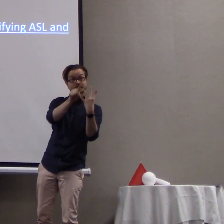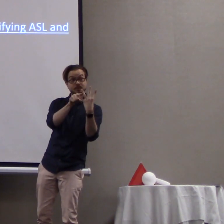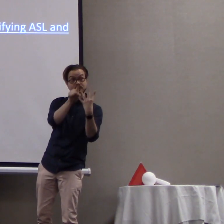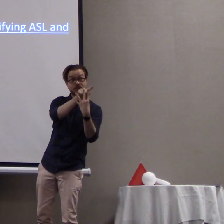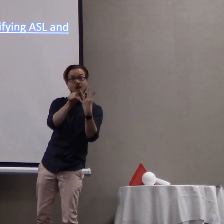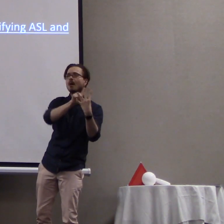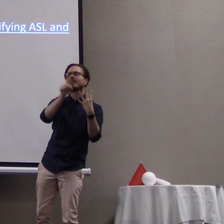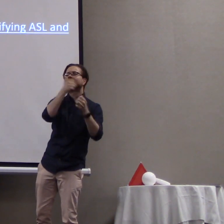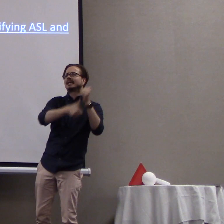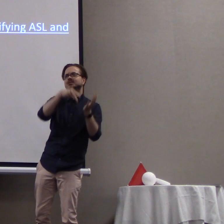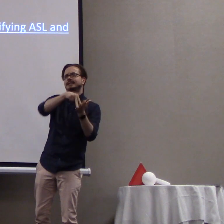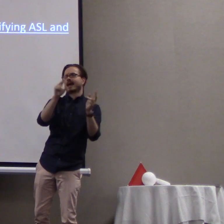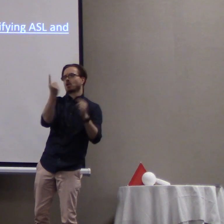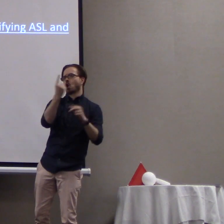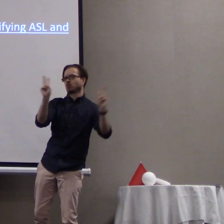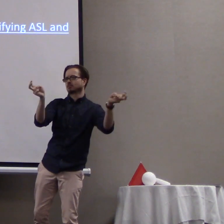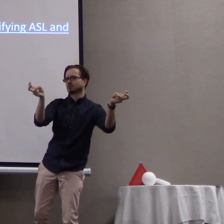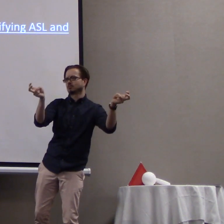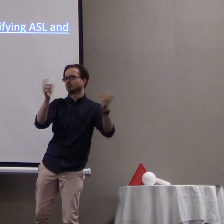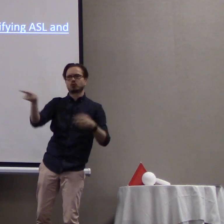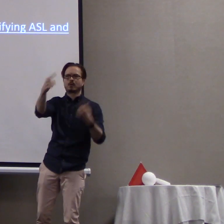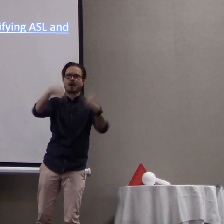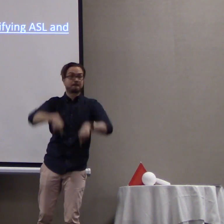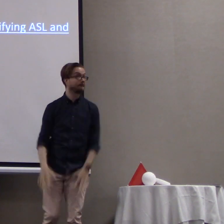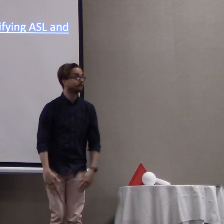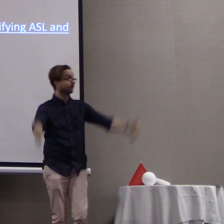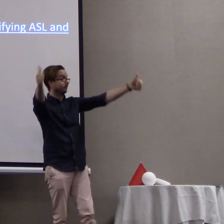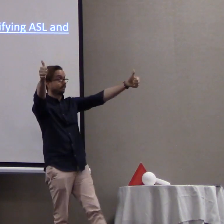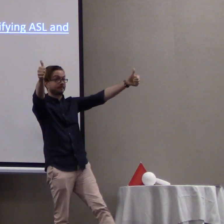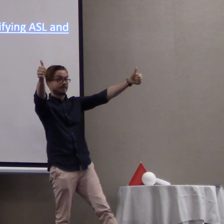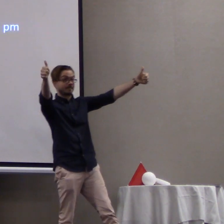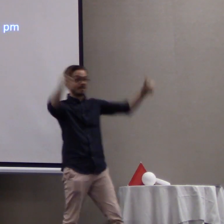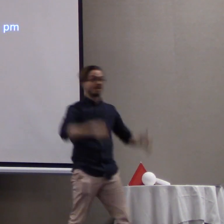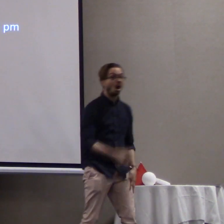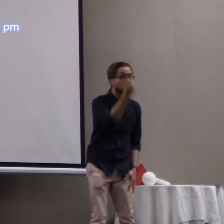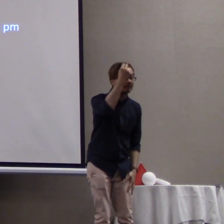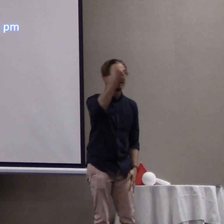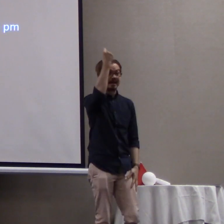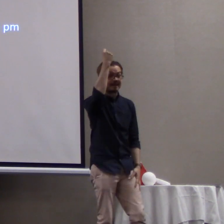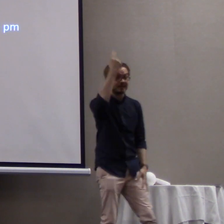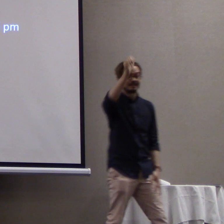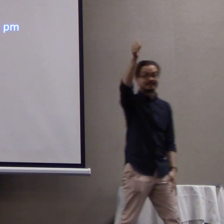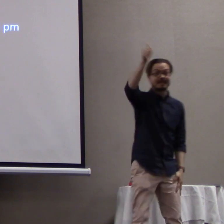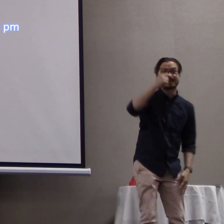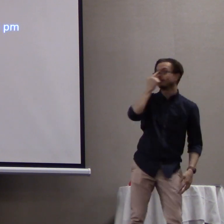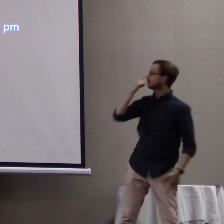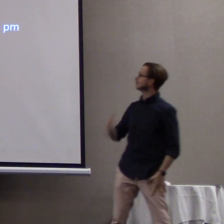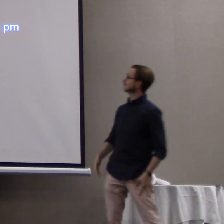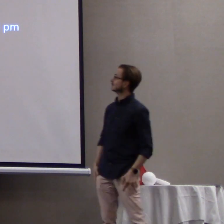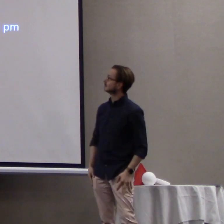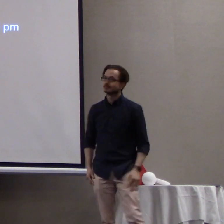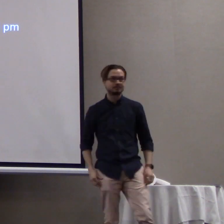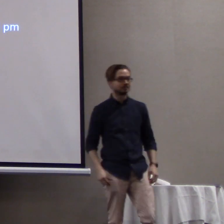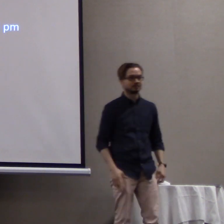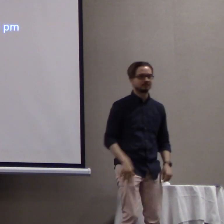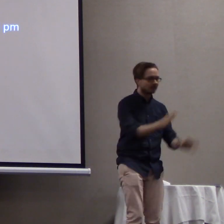4 series of workshops, but each stands alone. You can come to any of them. Thank you. 11,